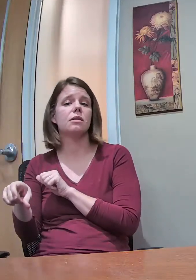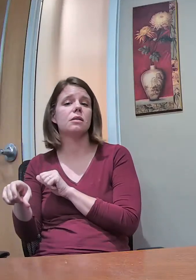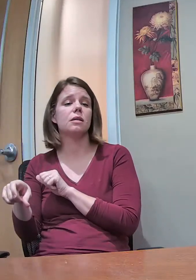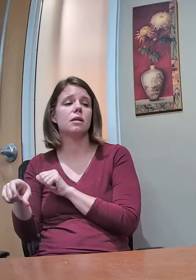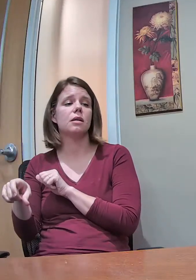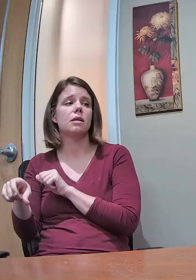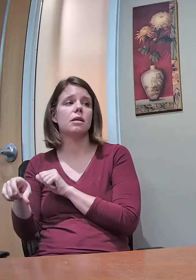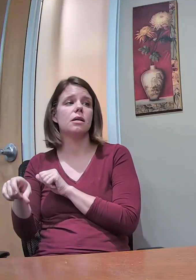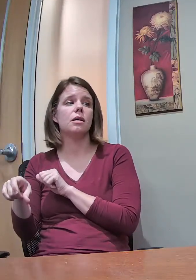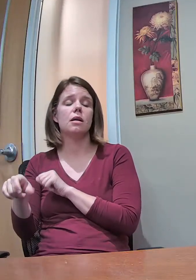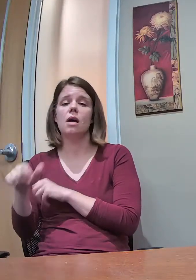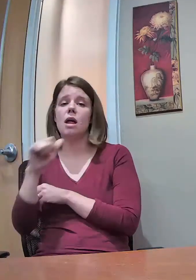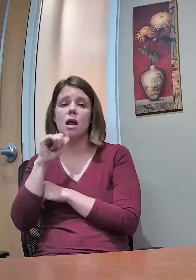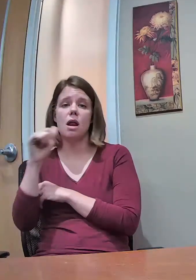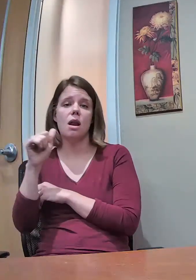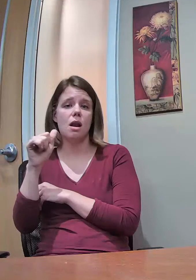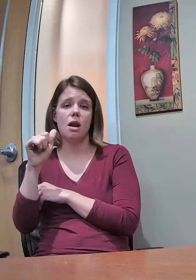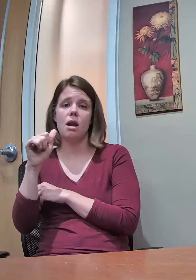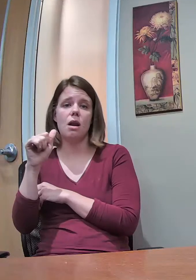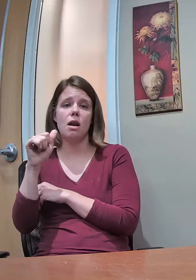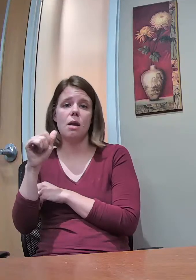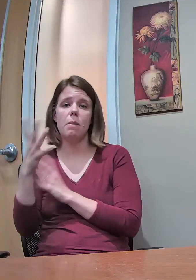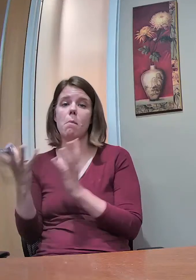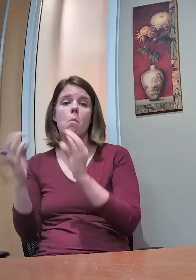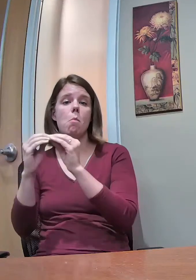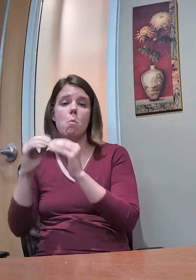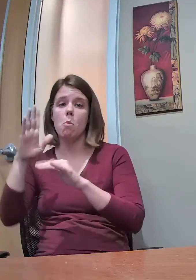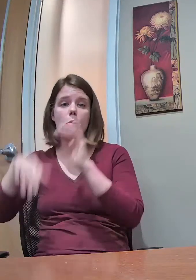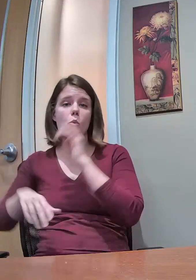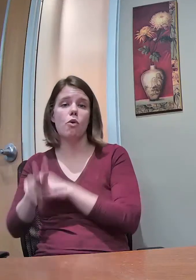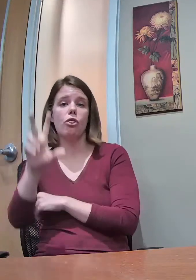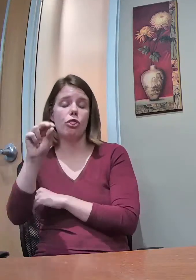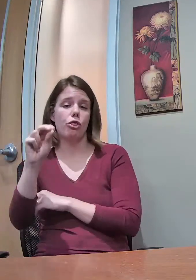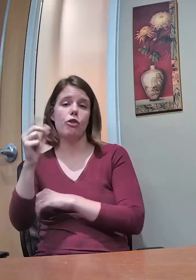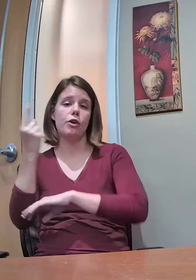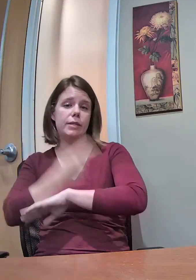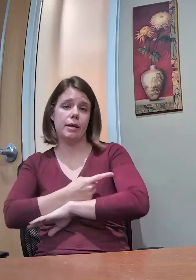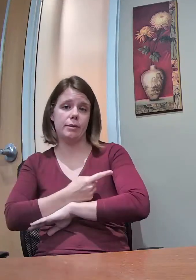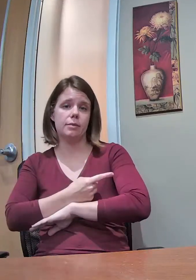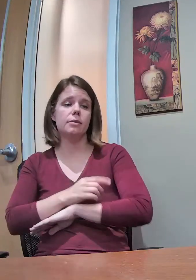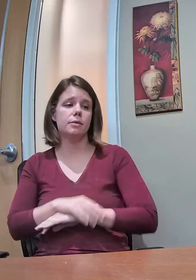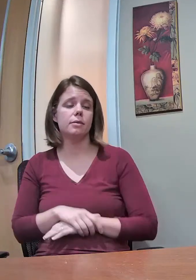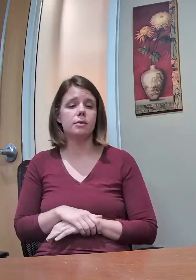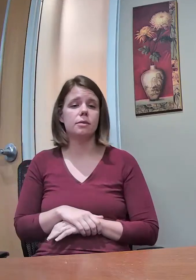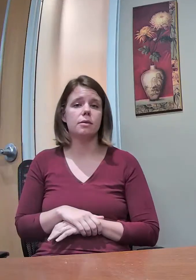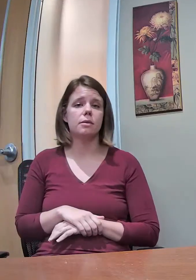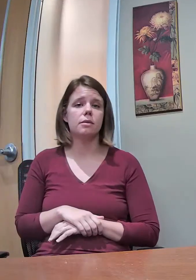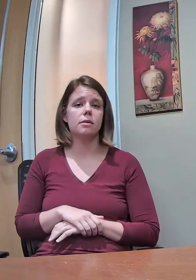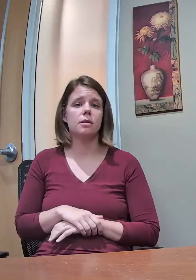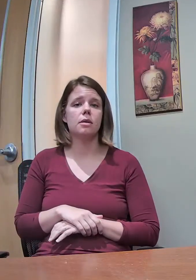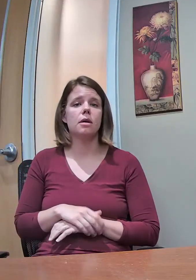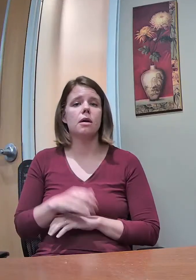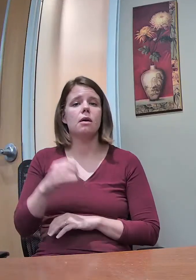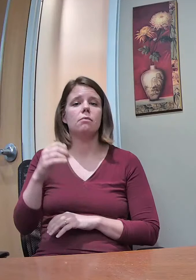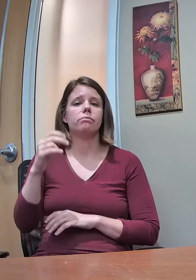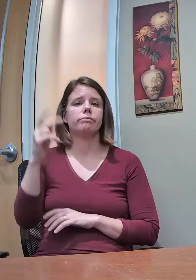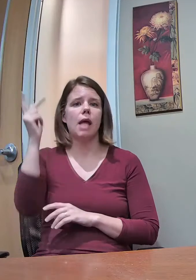new. Medical absences must not exceed 30 days, and psychiatric absences must not exceed 60